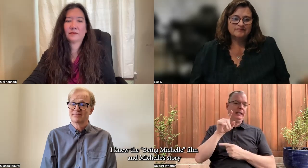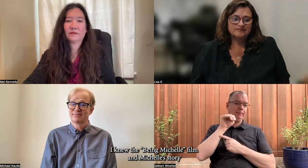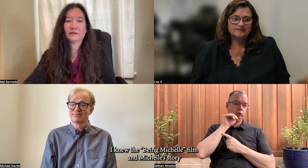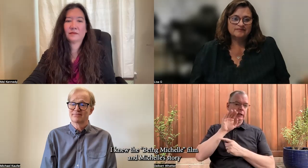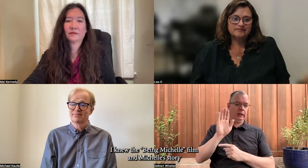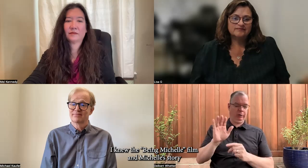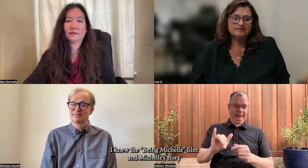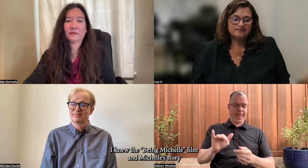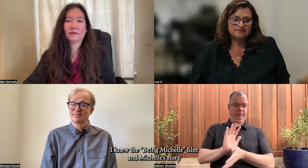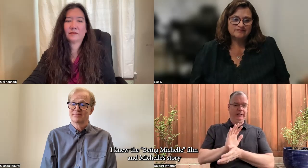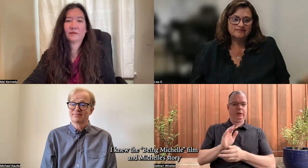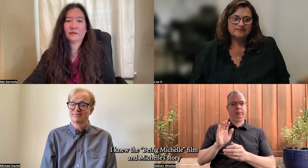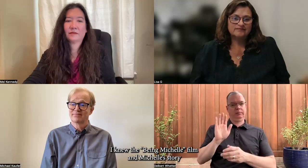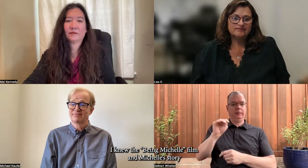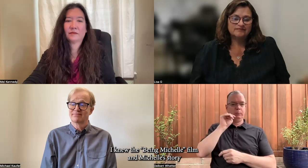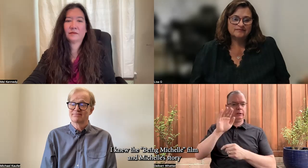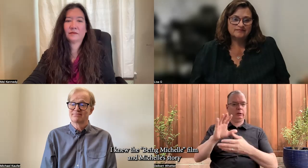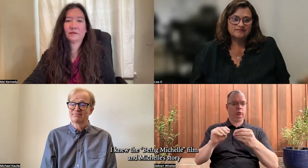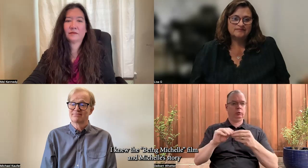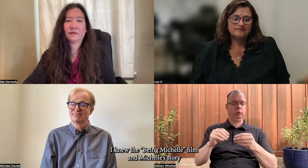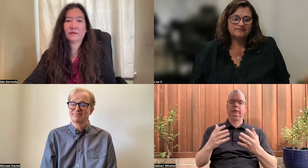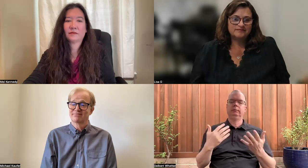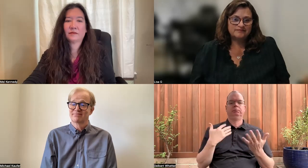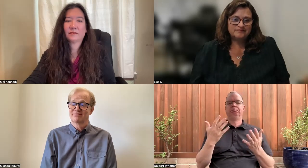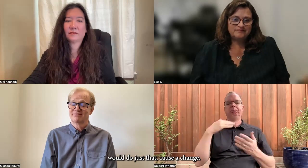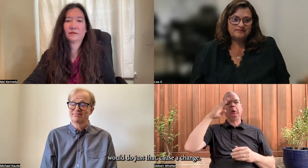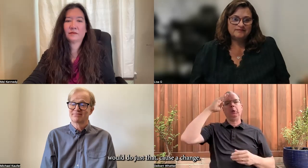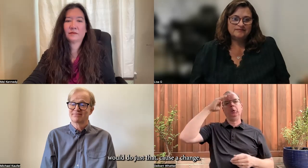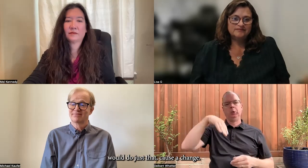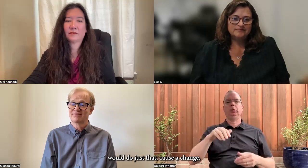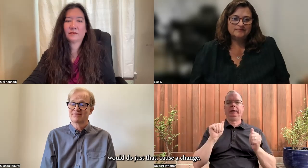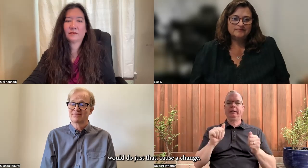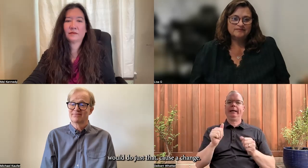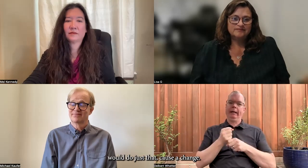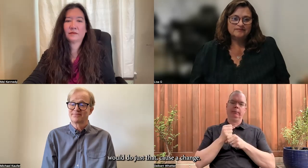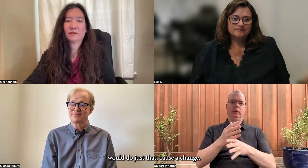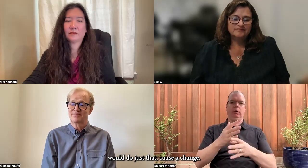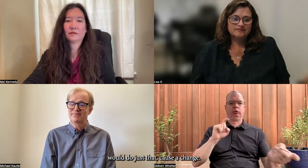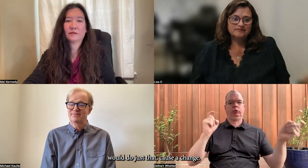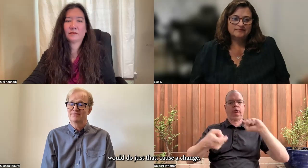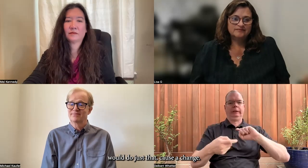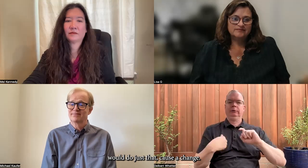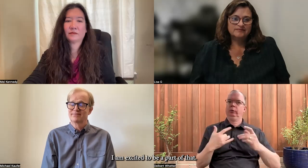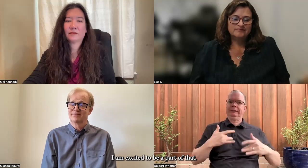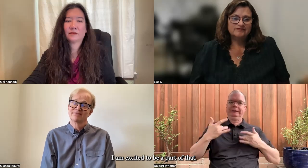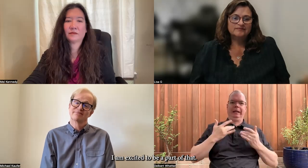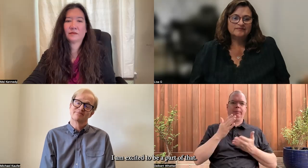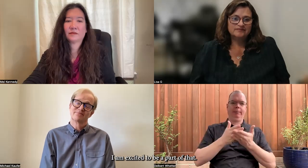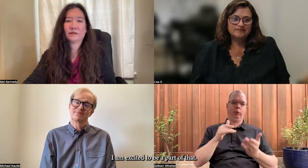knew the Being Michelle film and Michelle's story would do just that, cause a change. I am excited